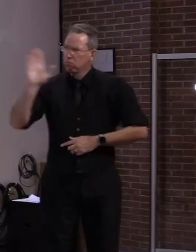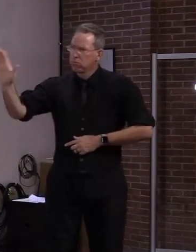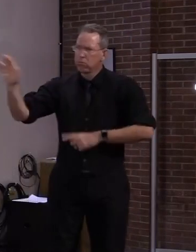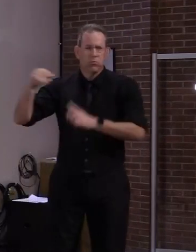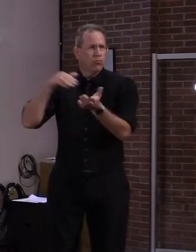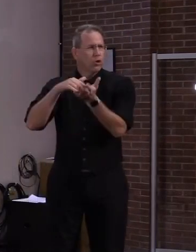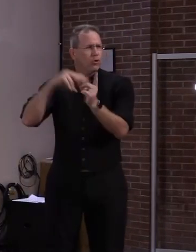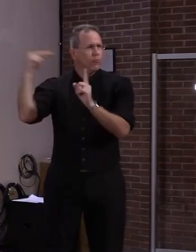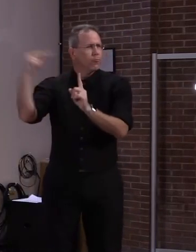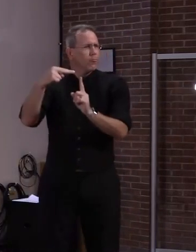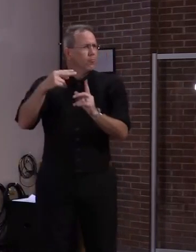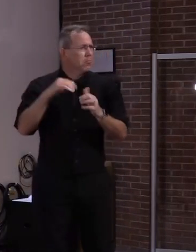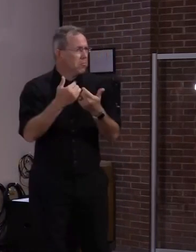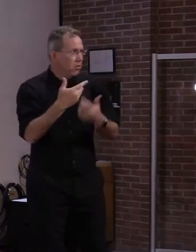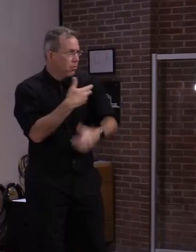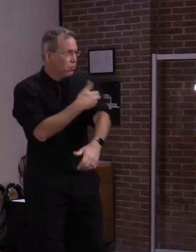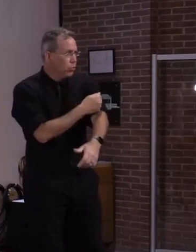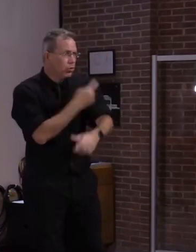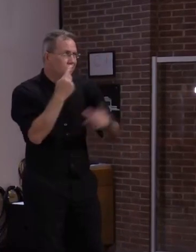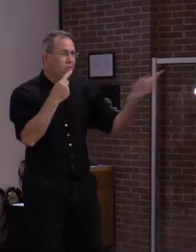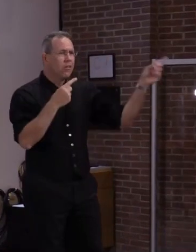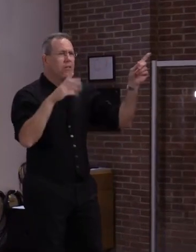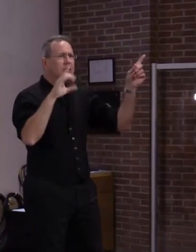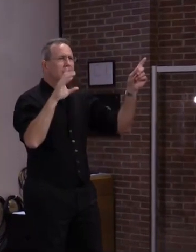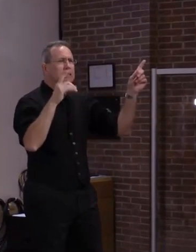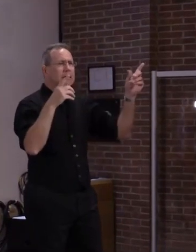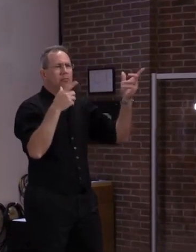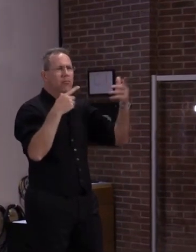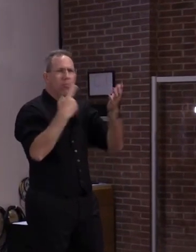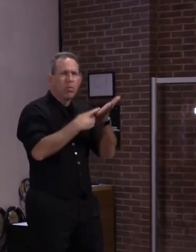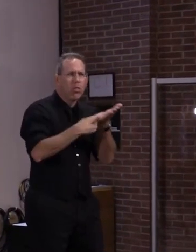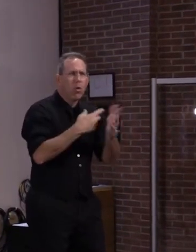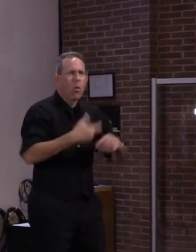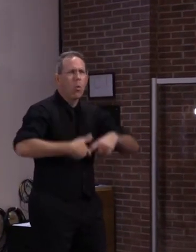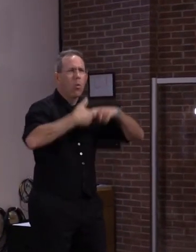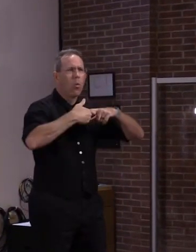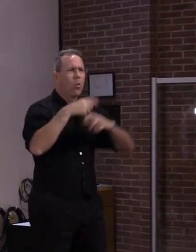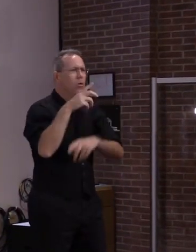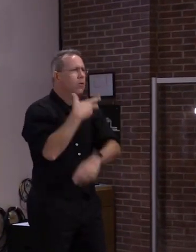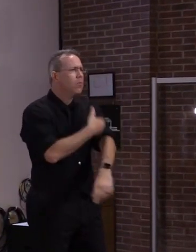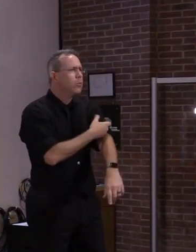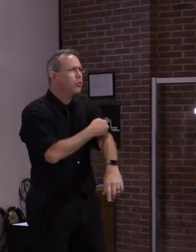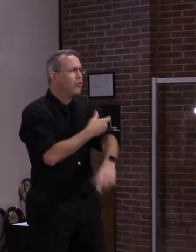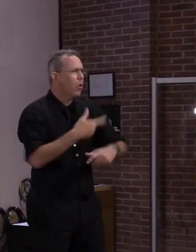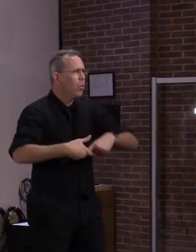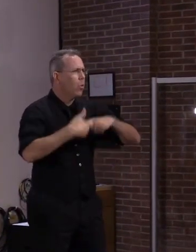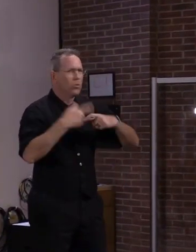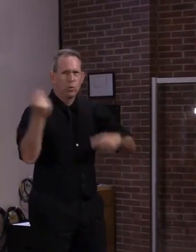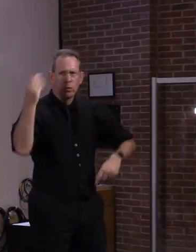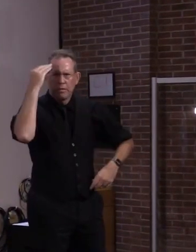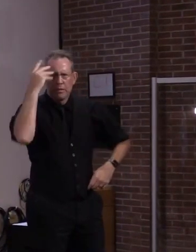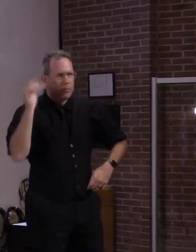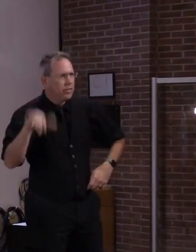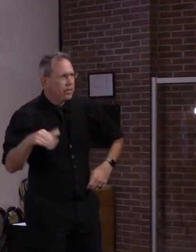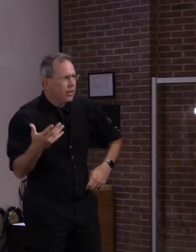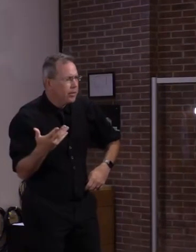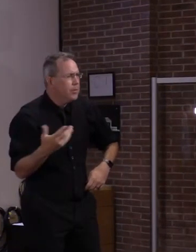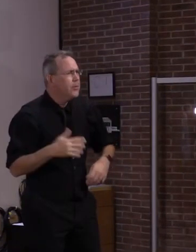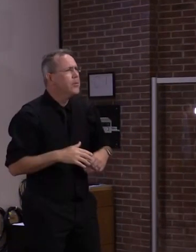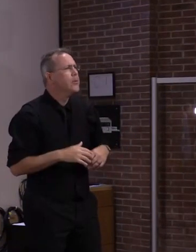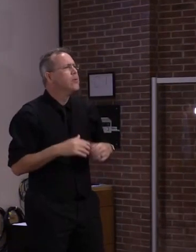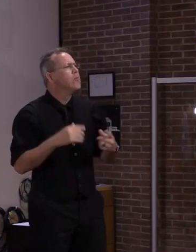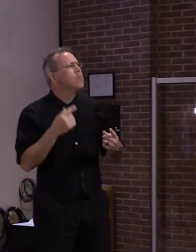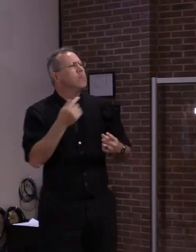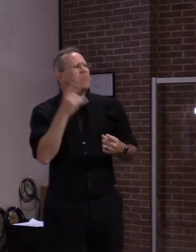january and february and there's been some mention in the media that that once you get past six months that